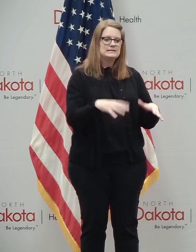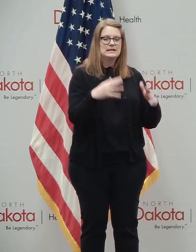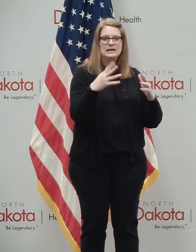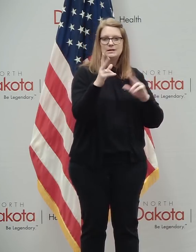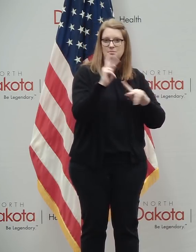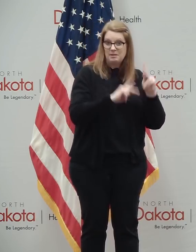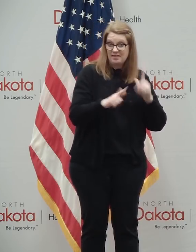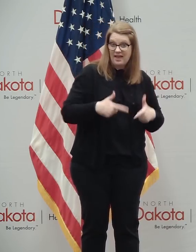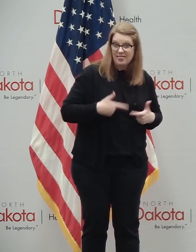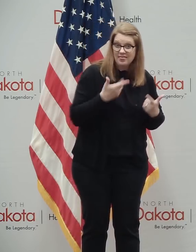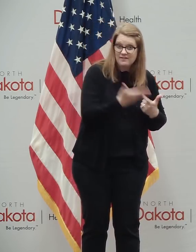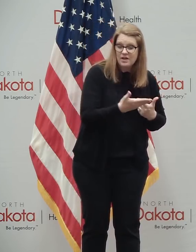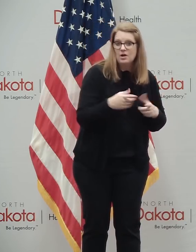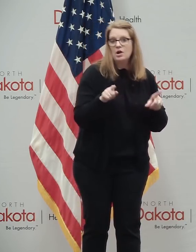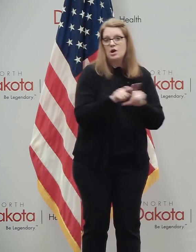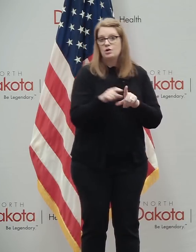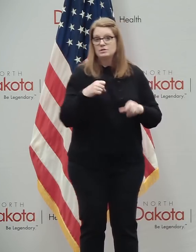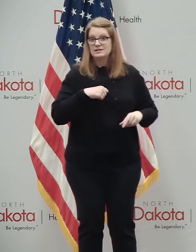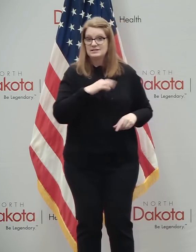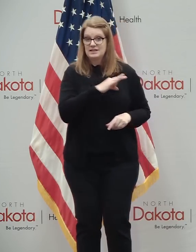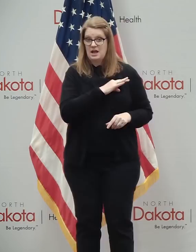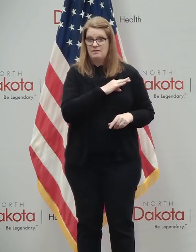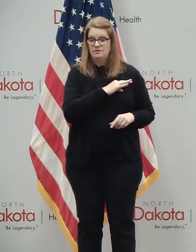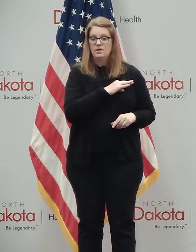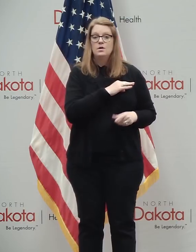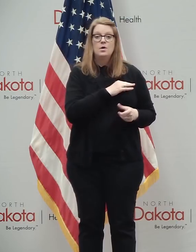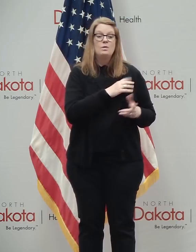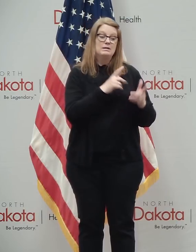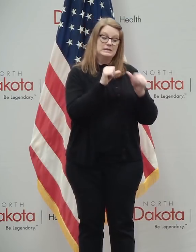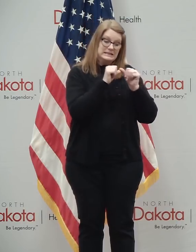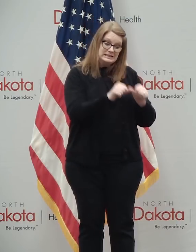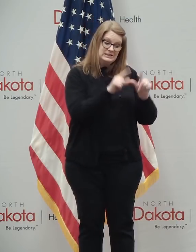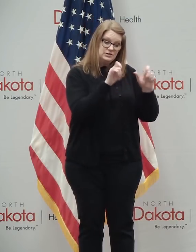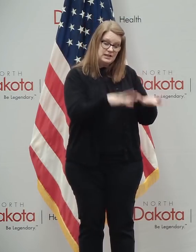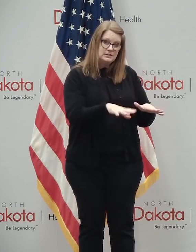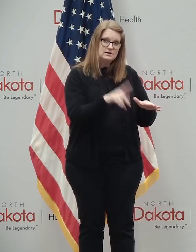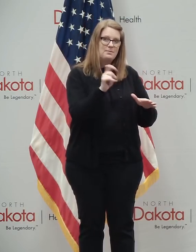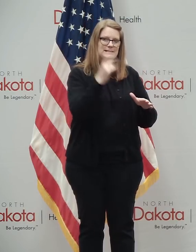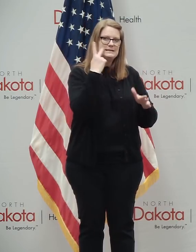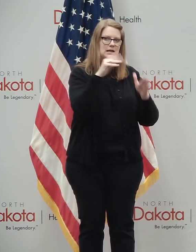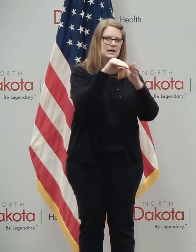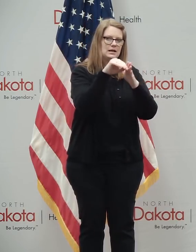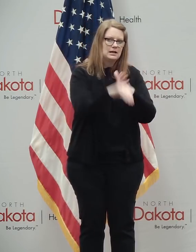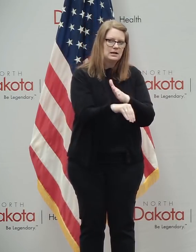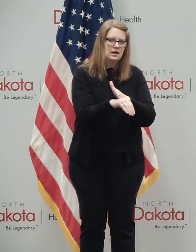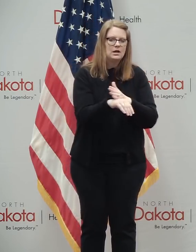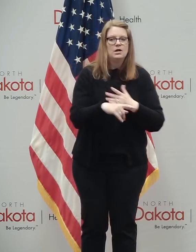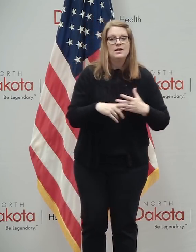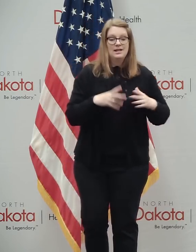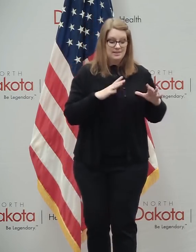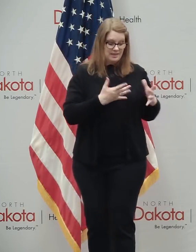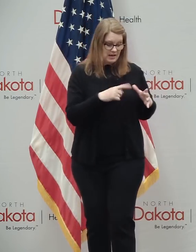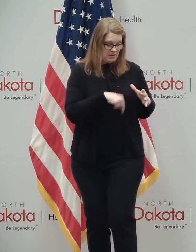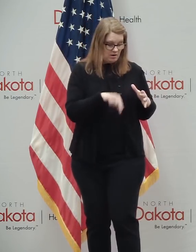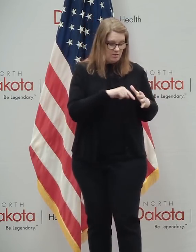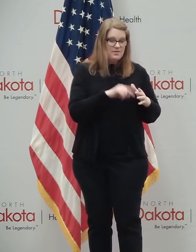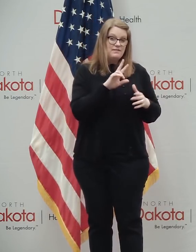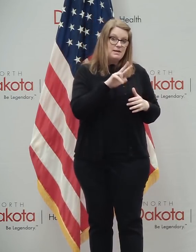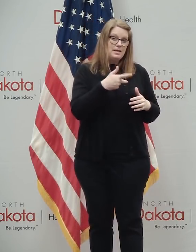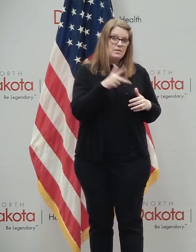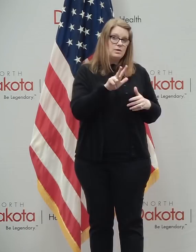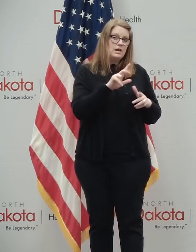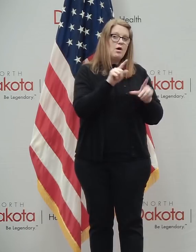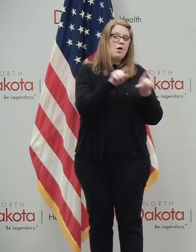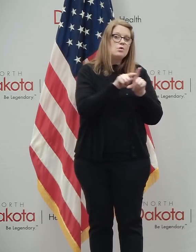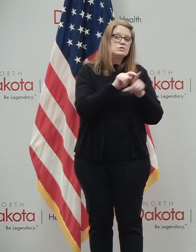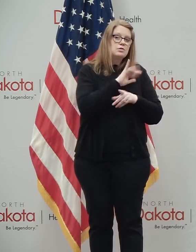we make sure that we see a decline in the number of positives. Vulnerable population also includes how